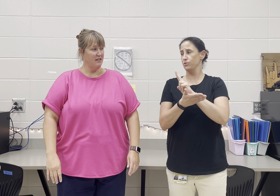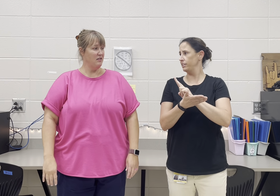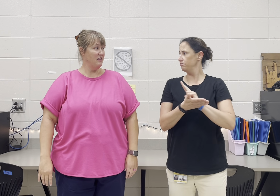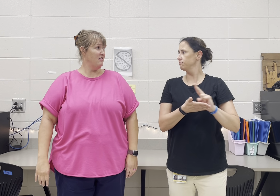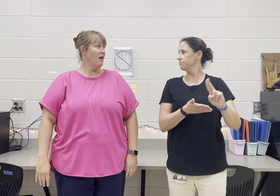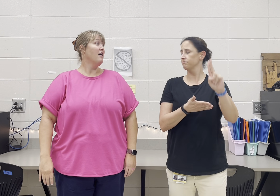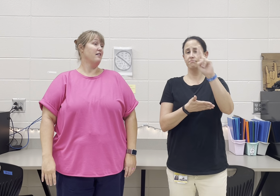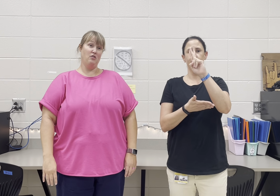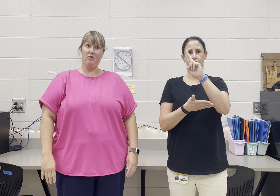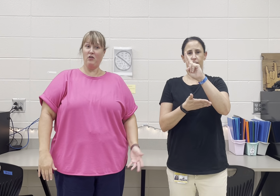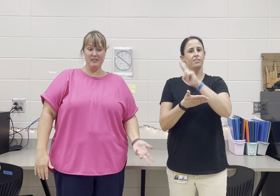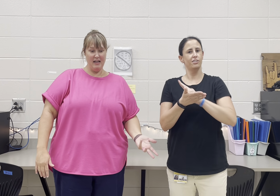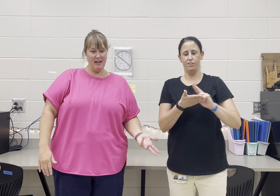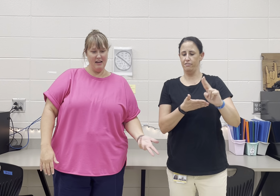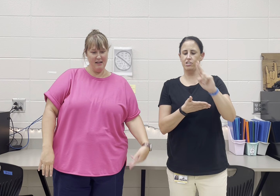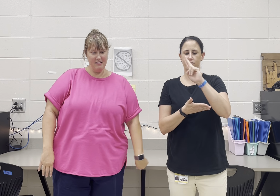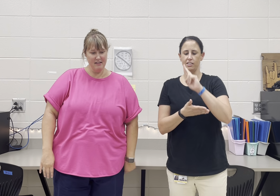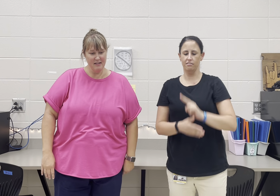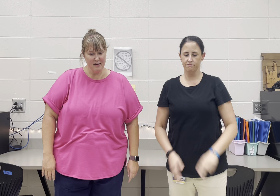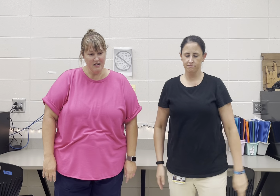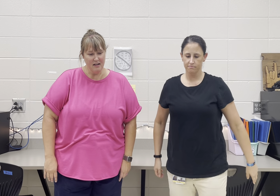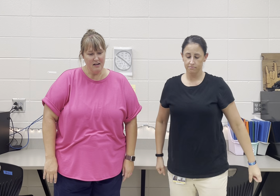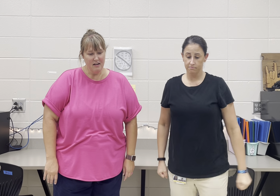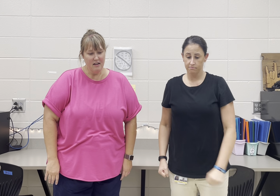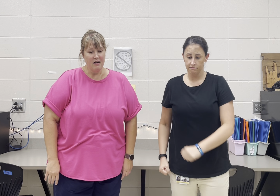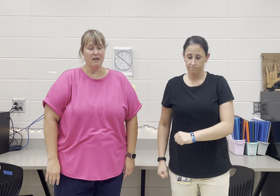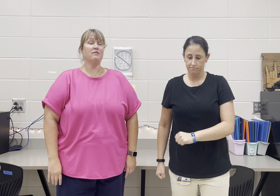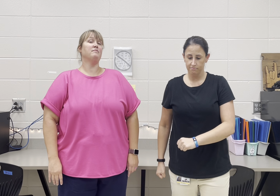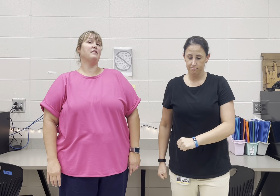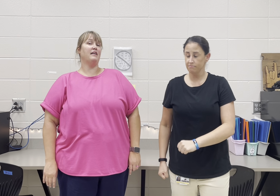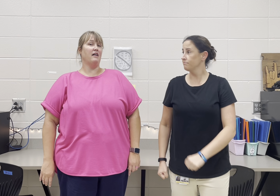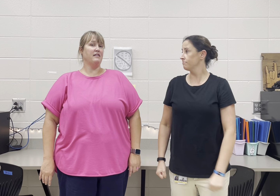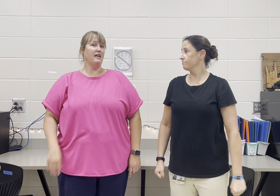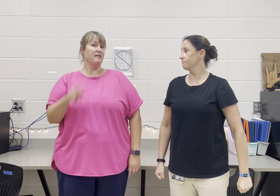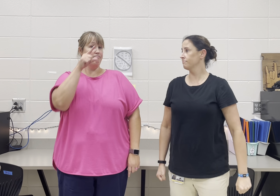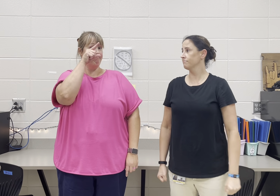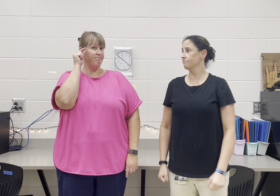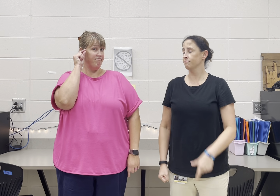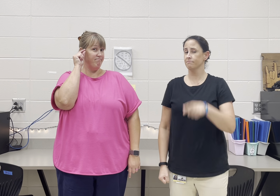U, University. university. Oh, Gallaudet.